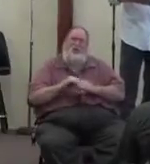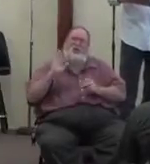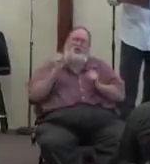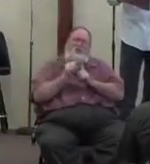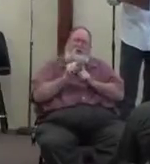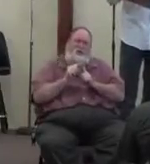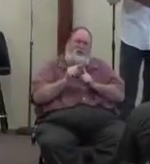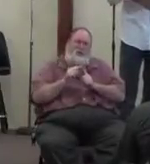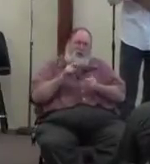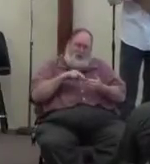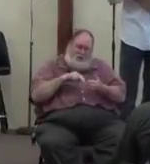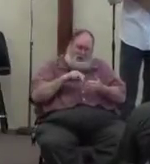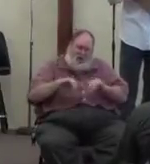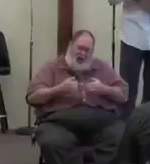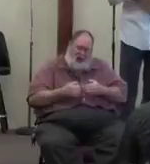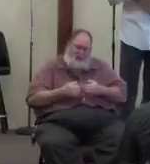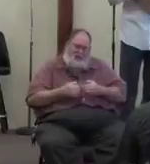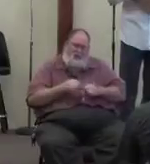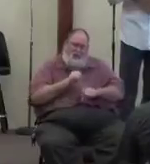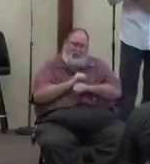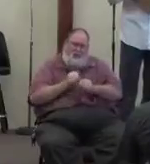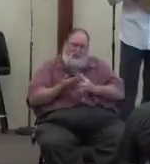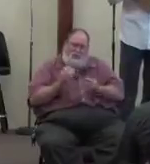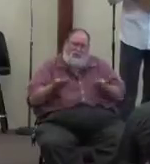on how to deal with things